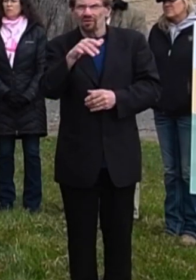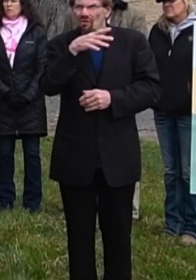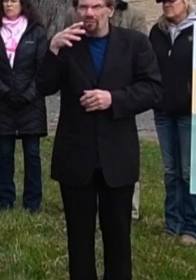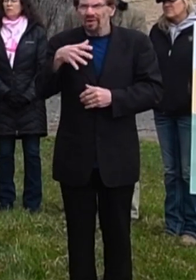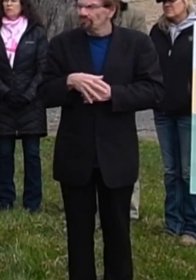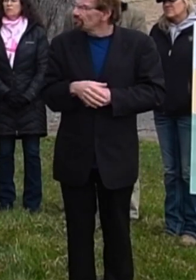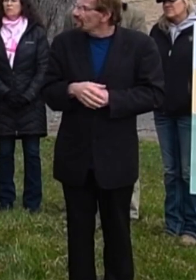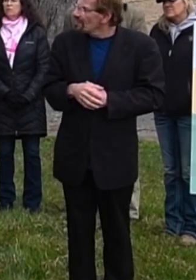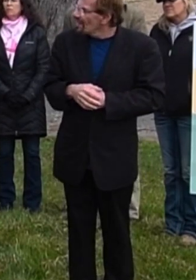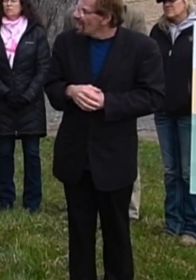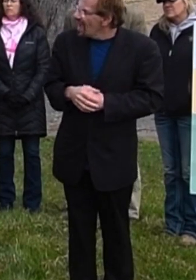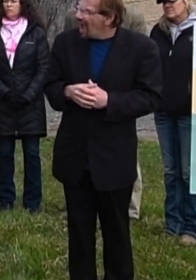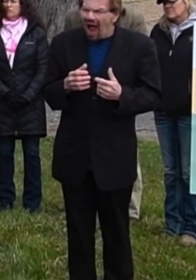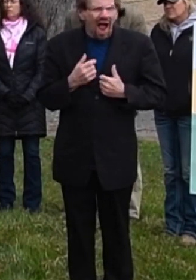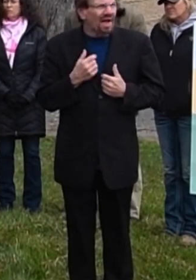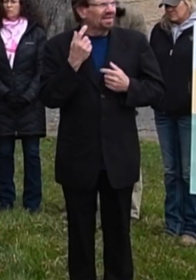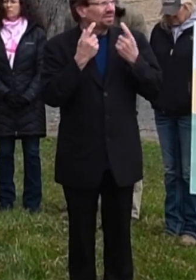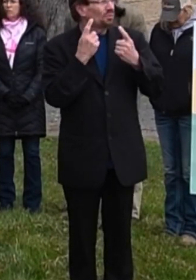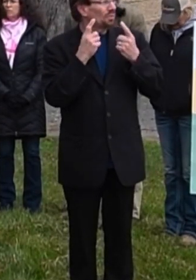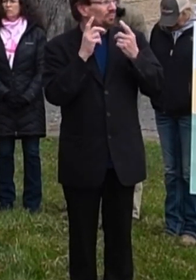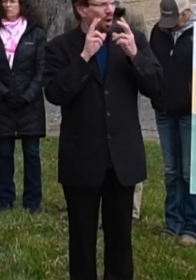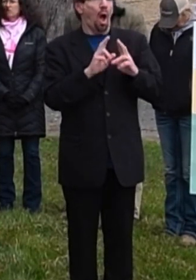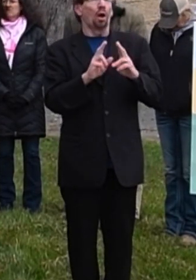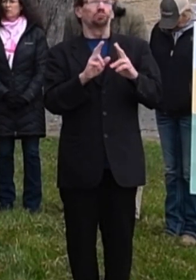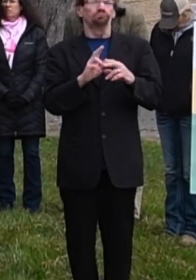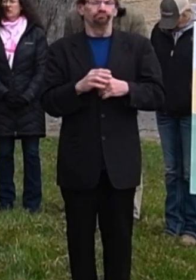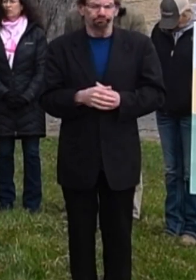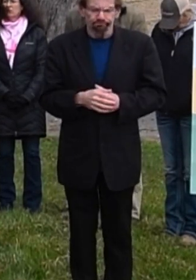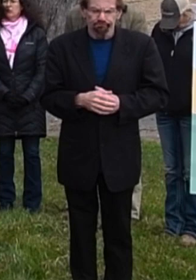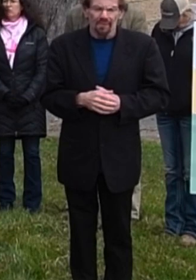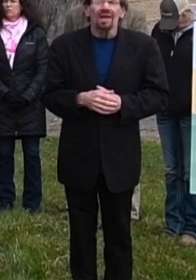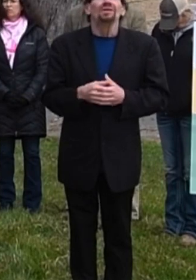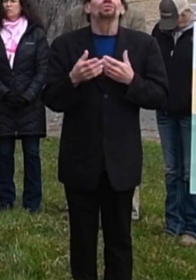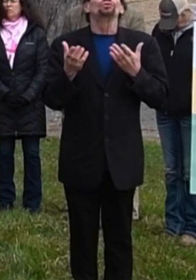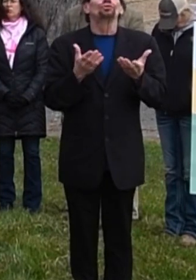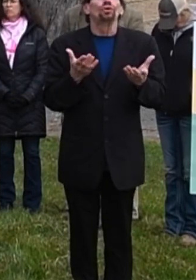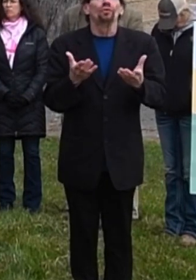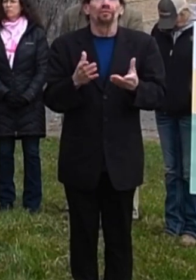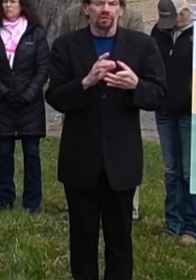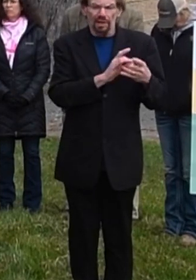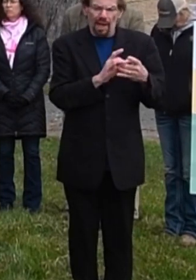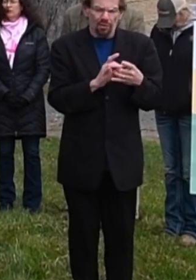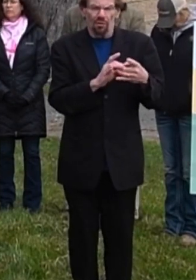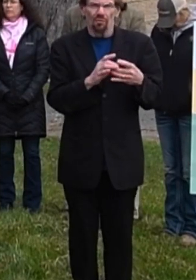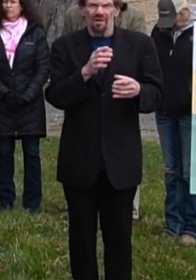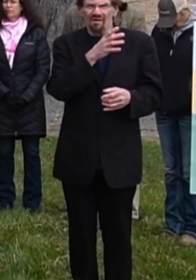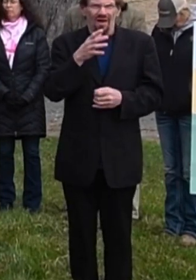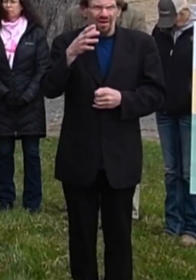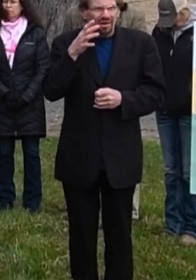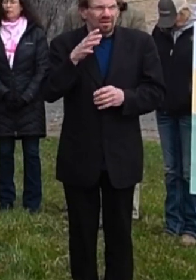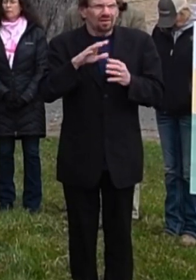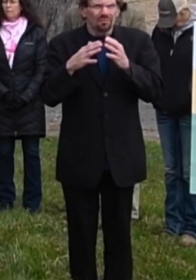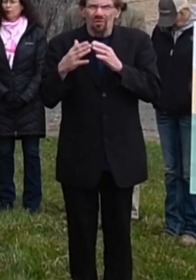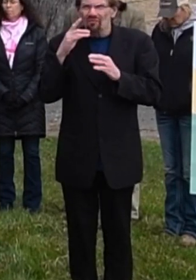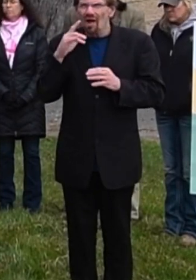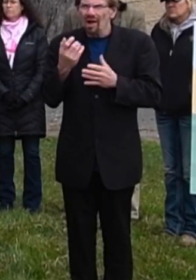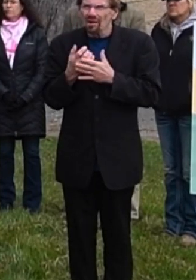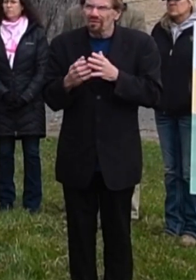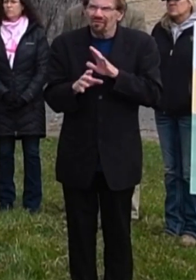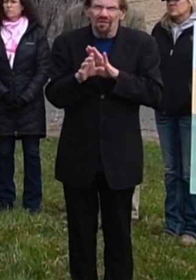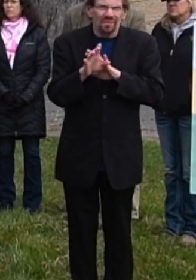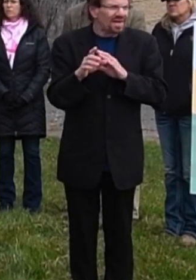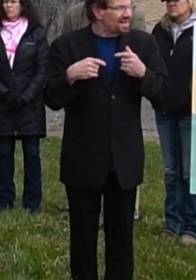I consider it a privilege to serve as a liaison to the agriculture community for economic development.